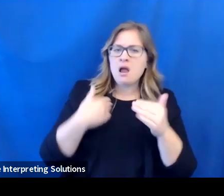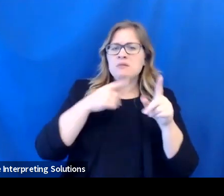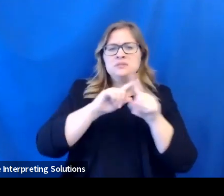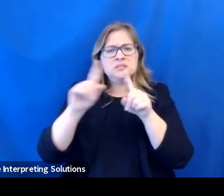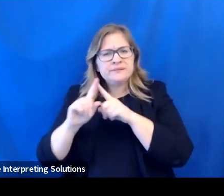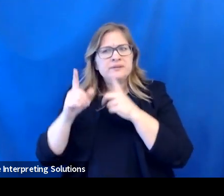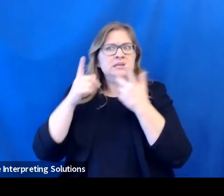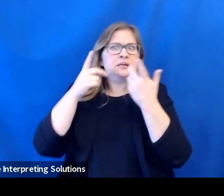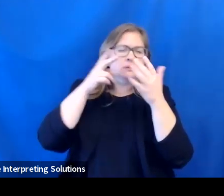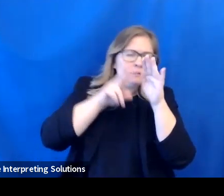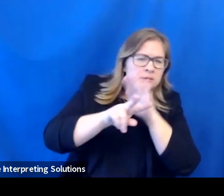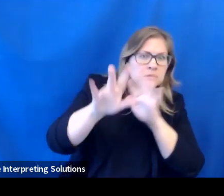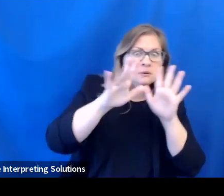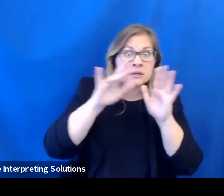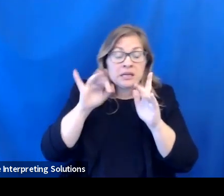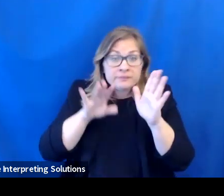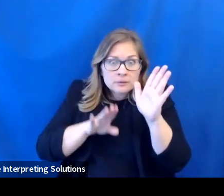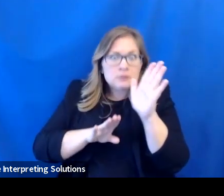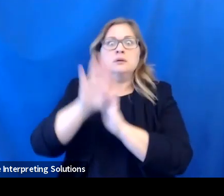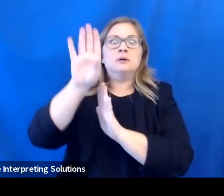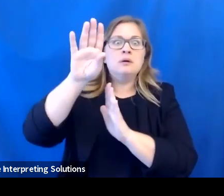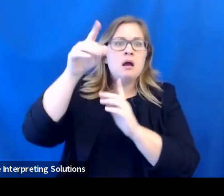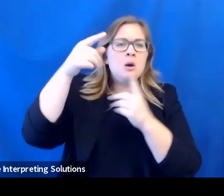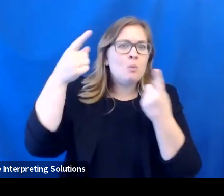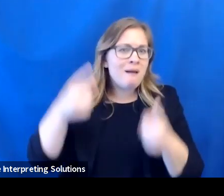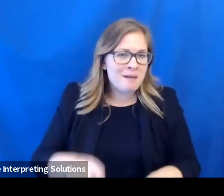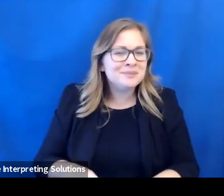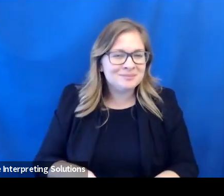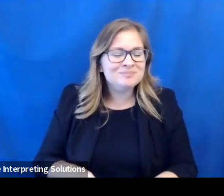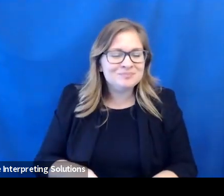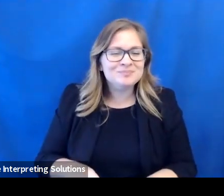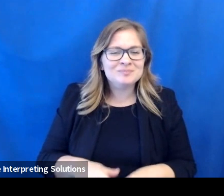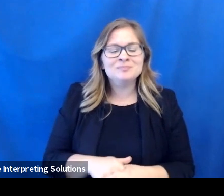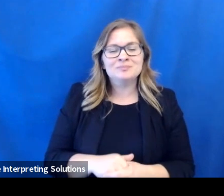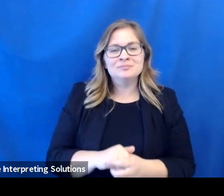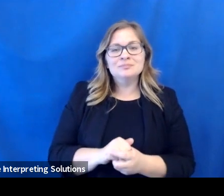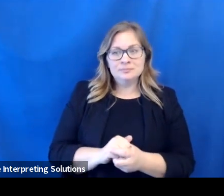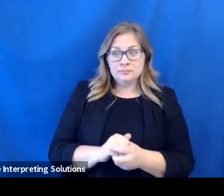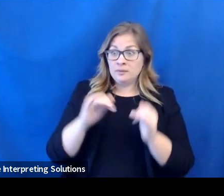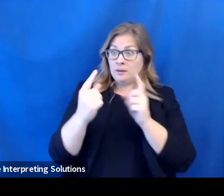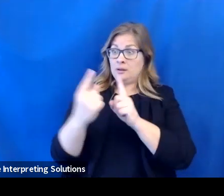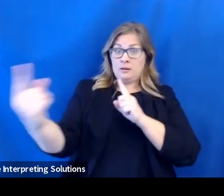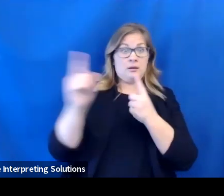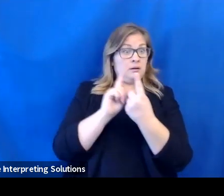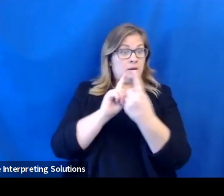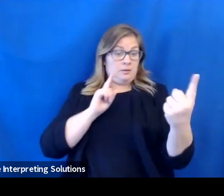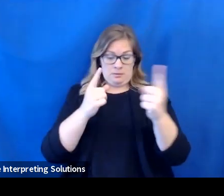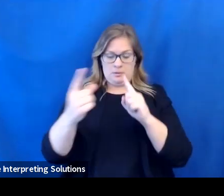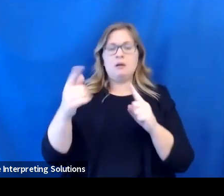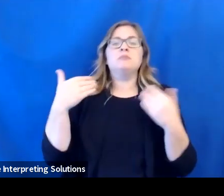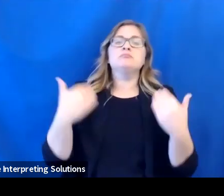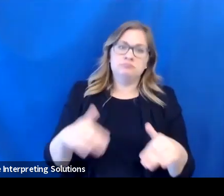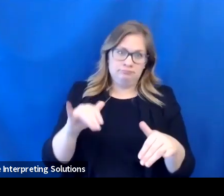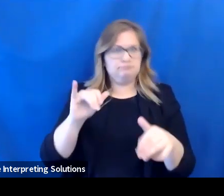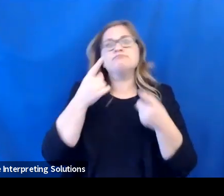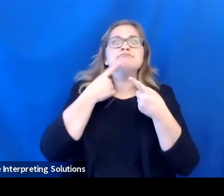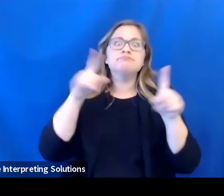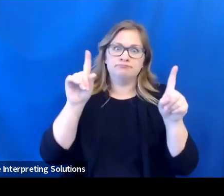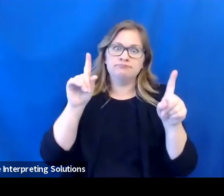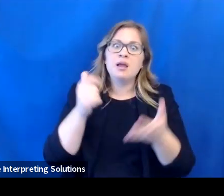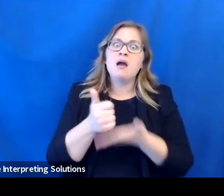We do believe that the community mitigation efforts have helped to slow the growth in cases. We think we're seeing that in our